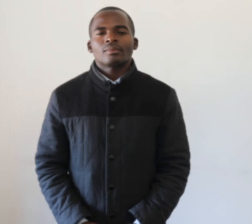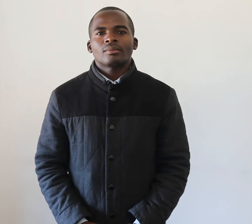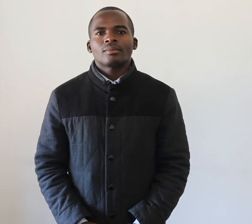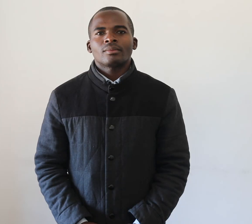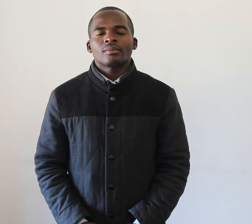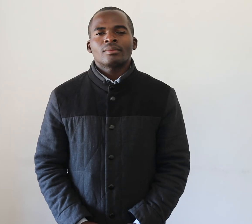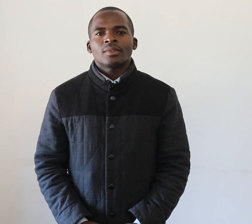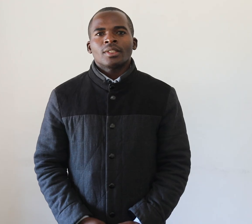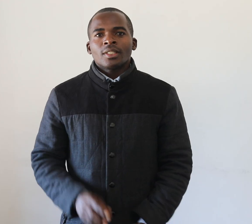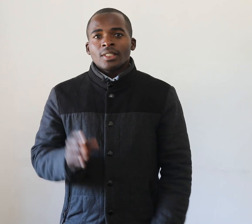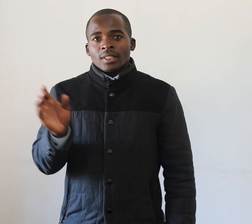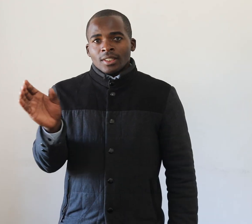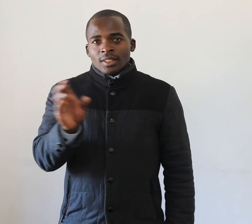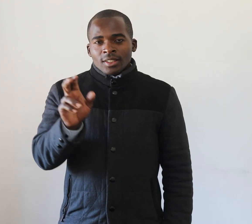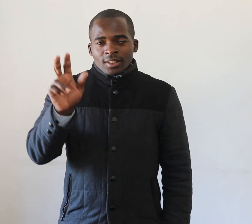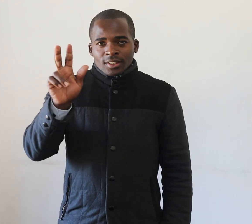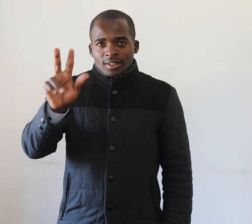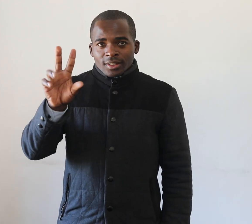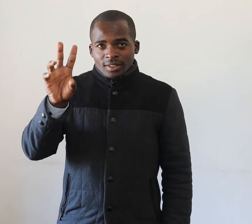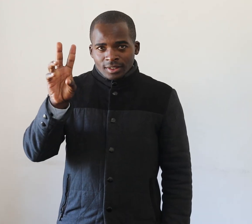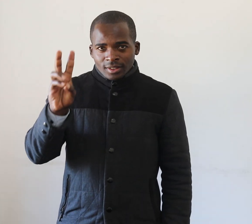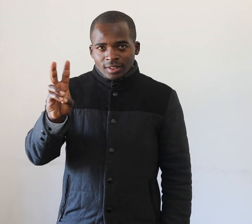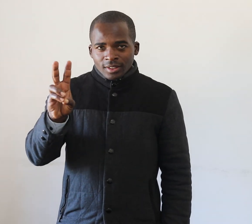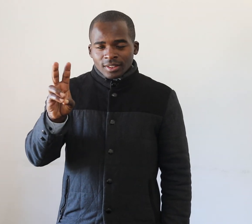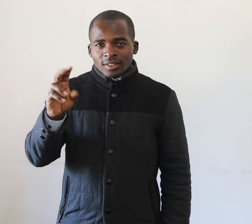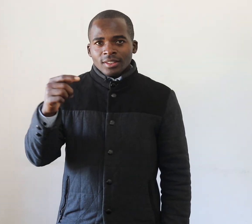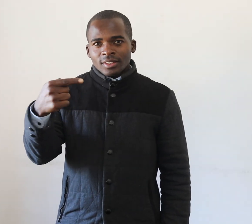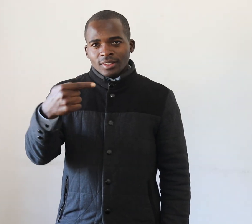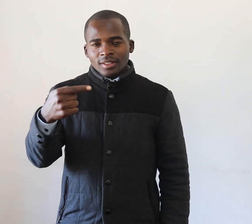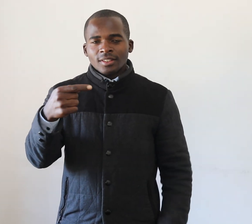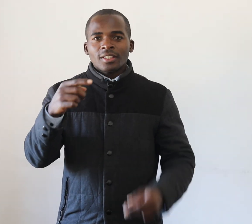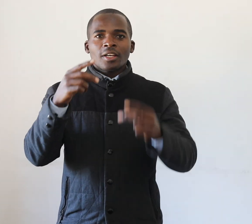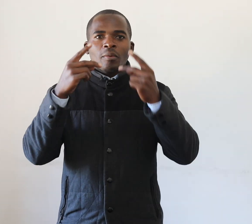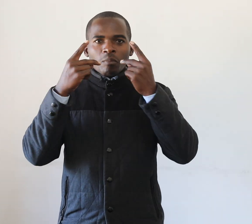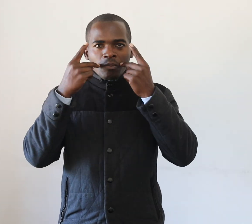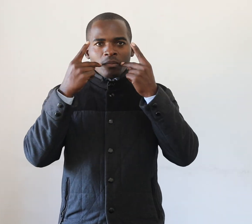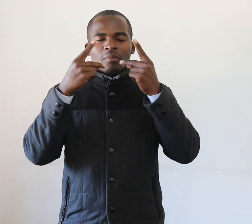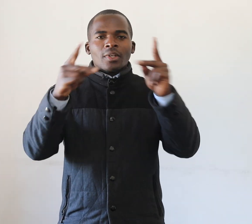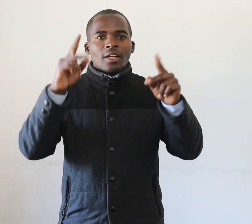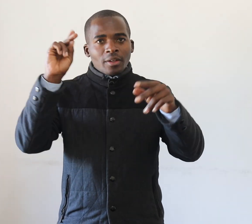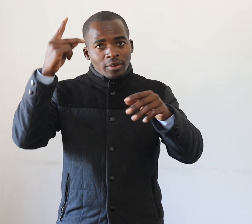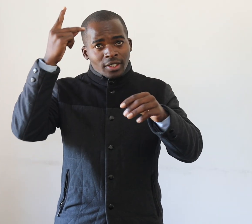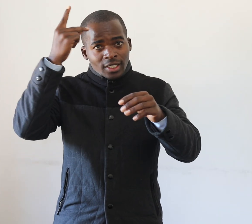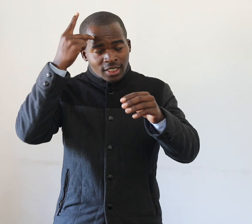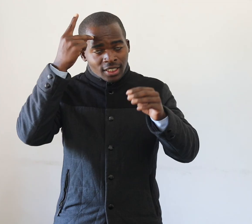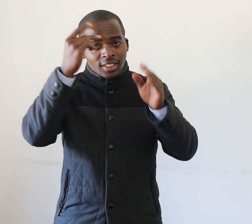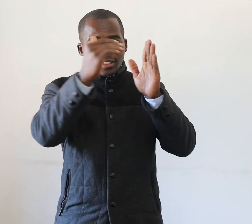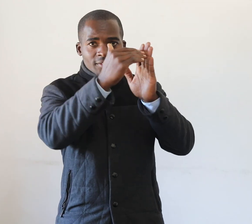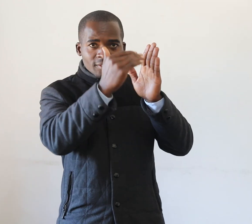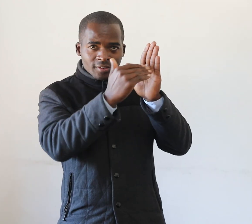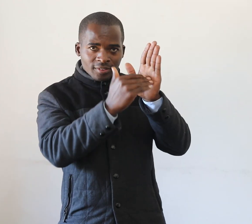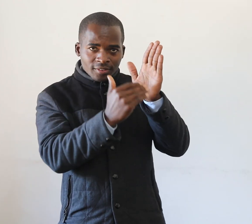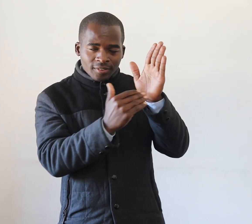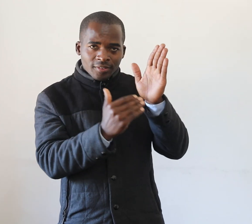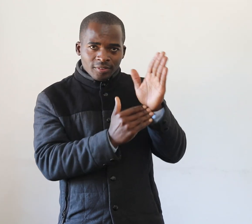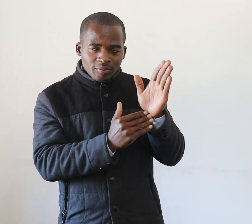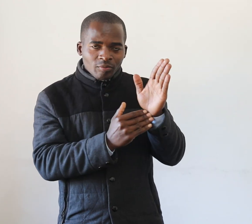Section 36G. Publication of party list. The Commission